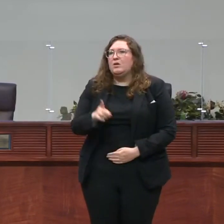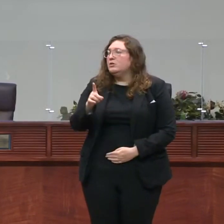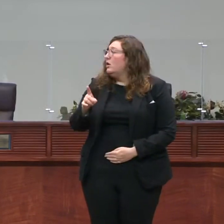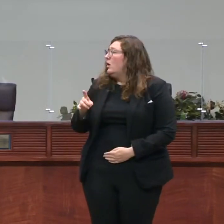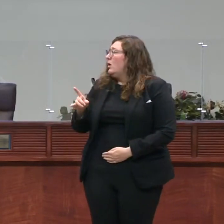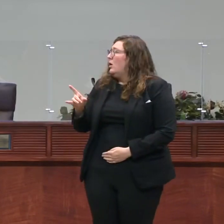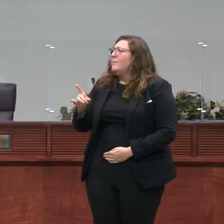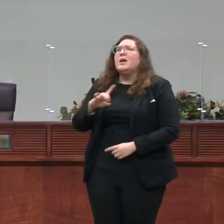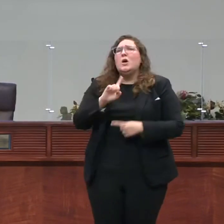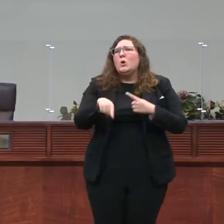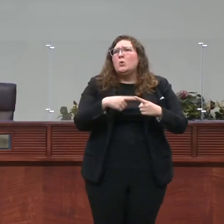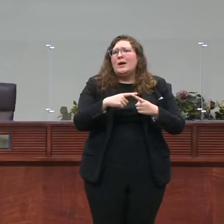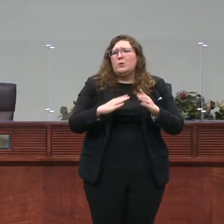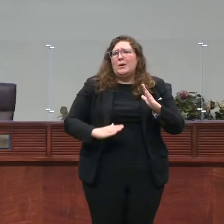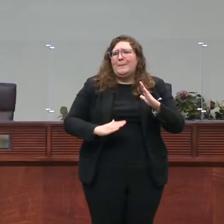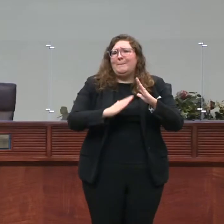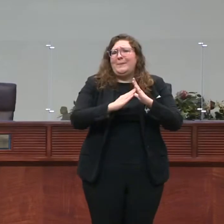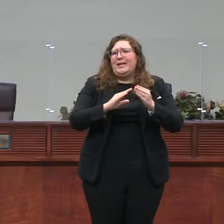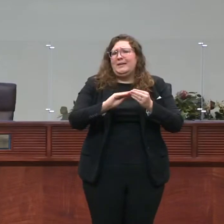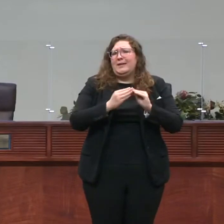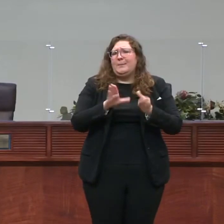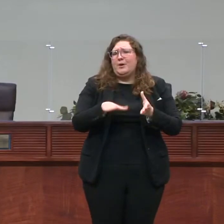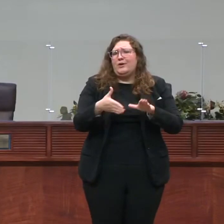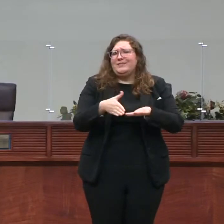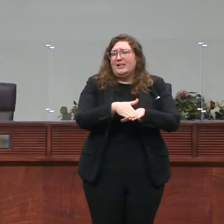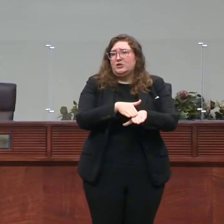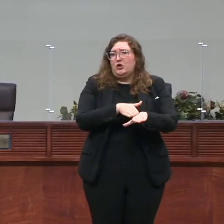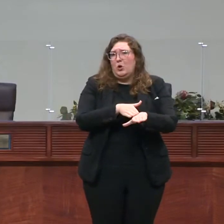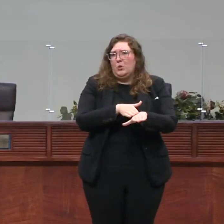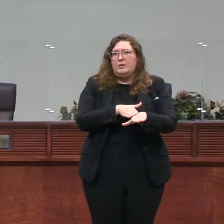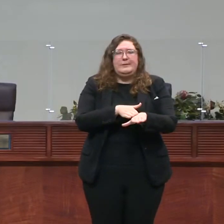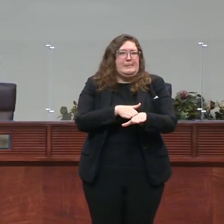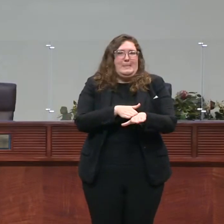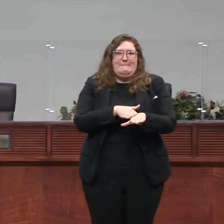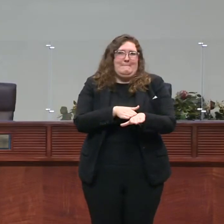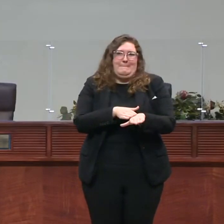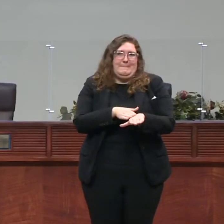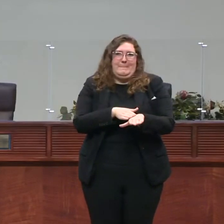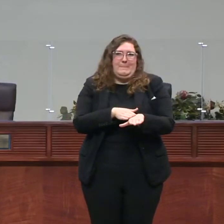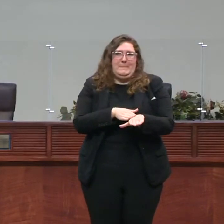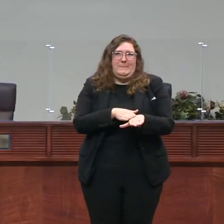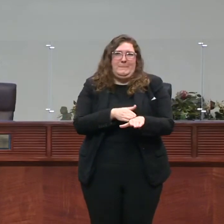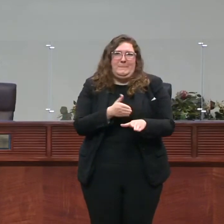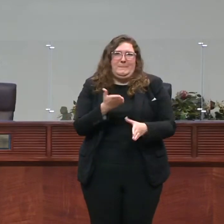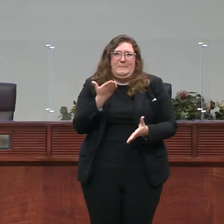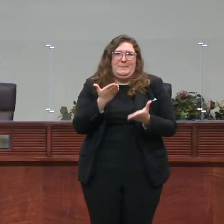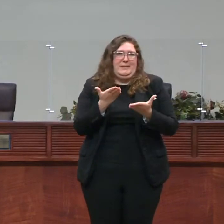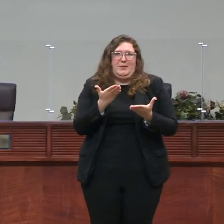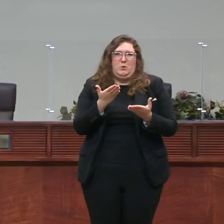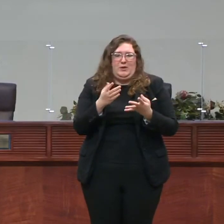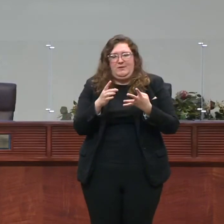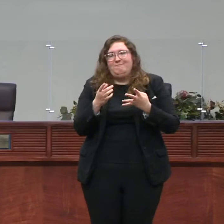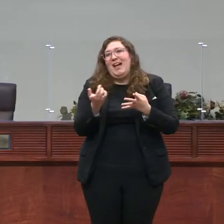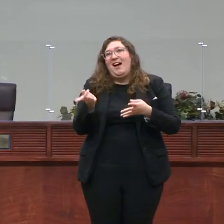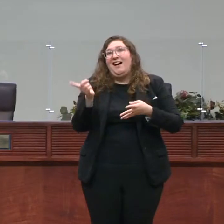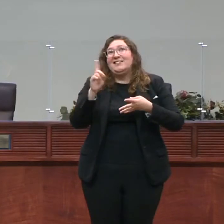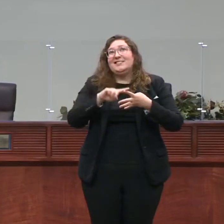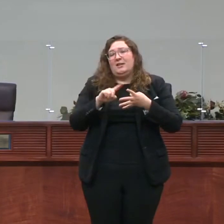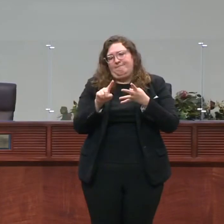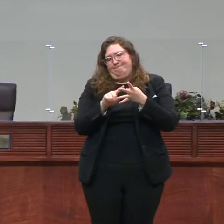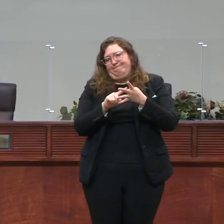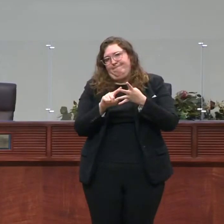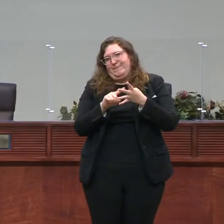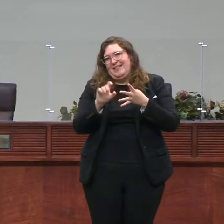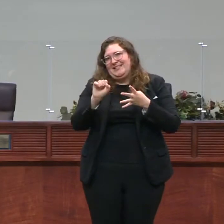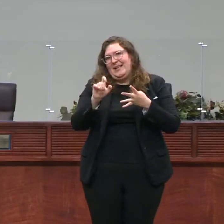The peak, I don't think that you will know the number until probably the second week of September,